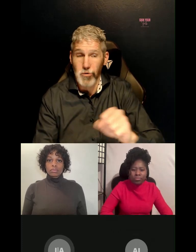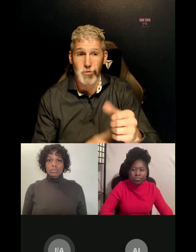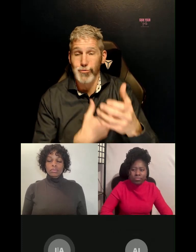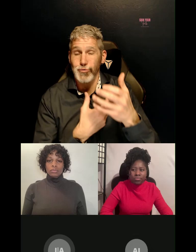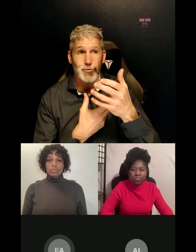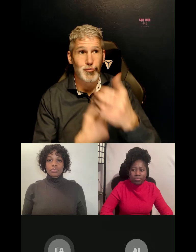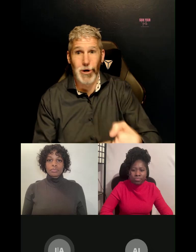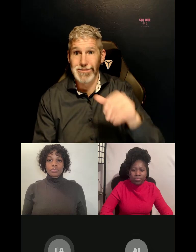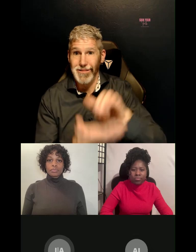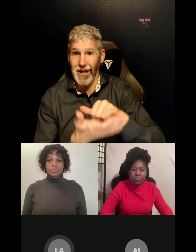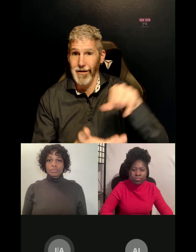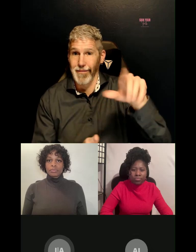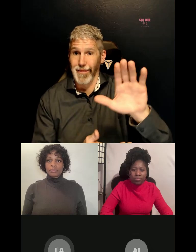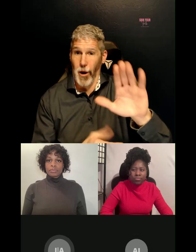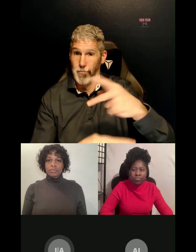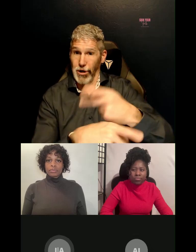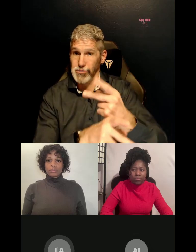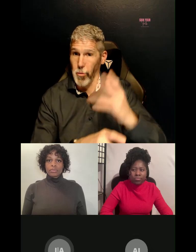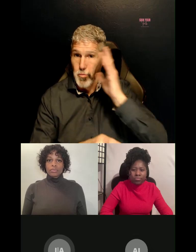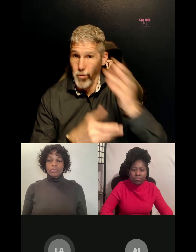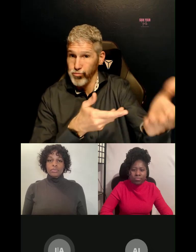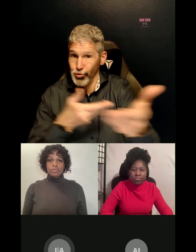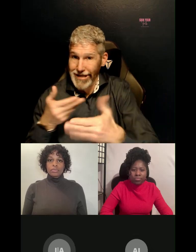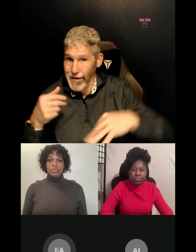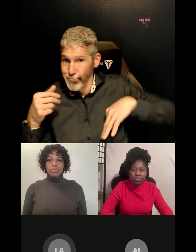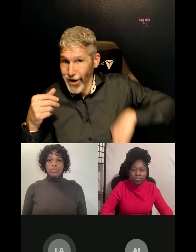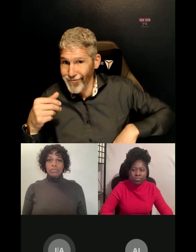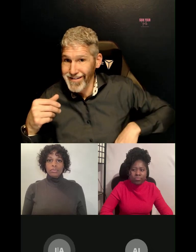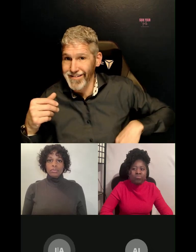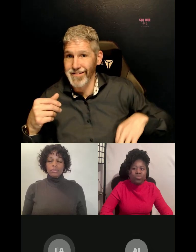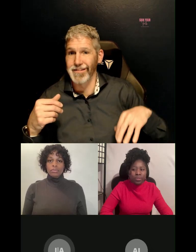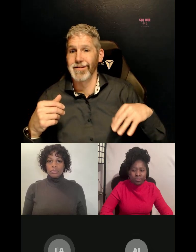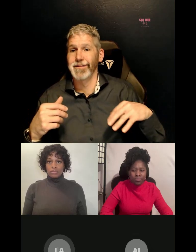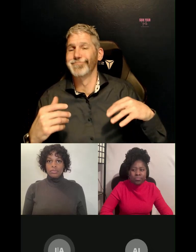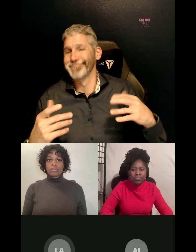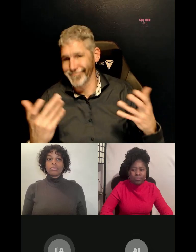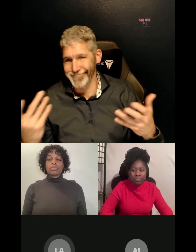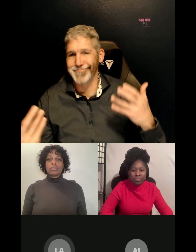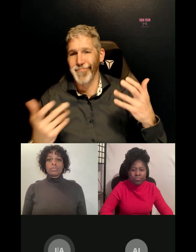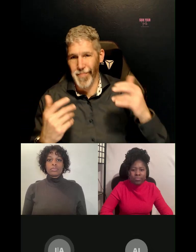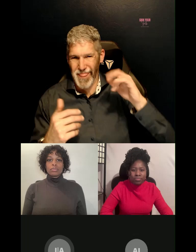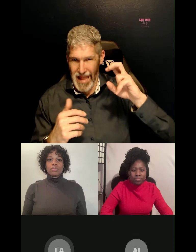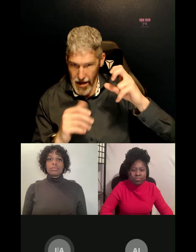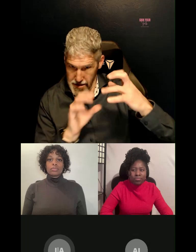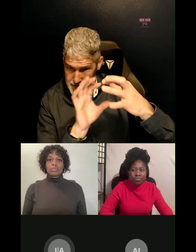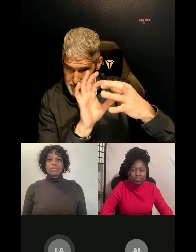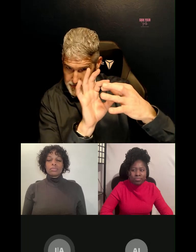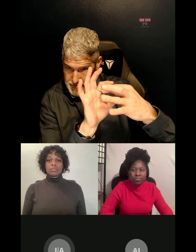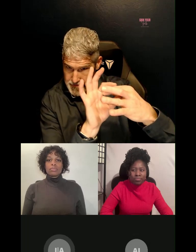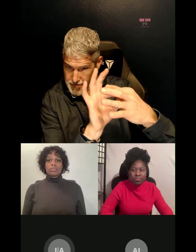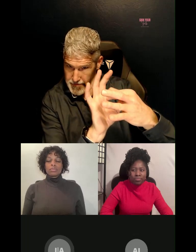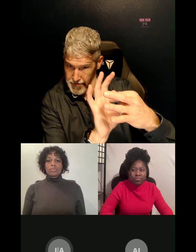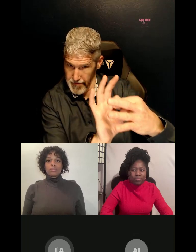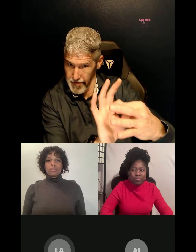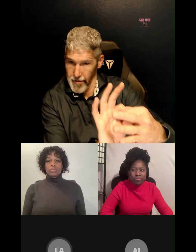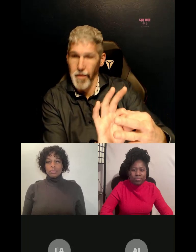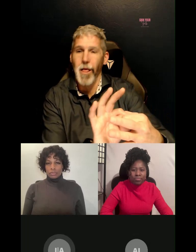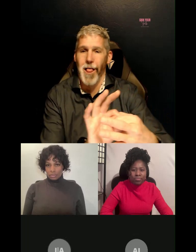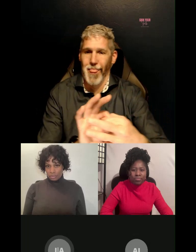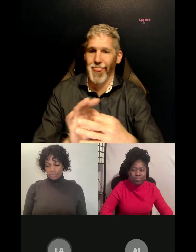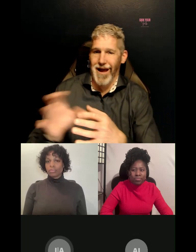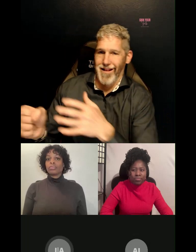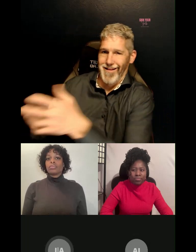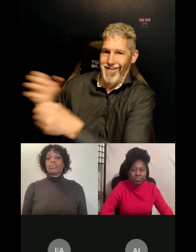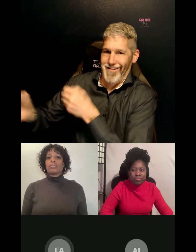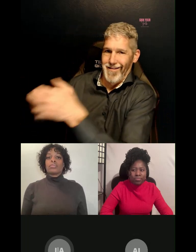invest, that they already trust their work. They trust that the production will bring in profit. So